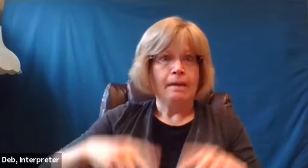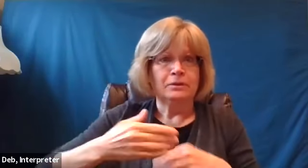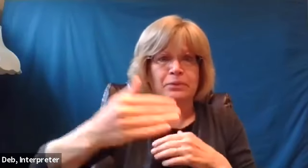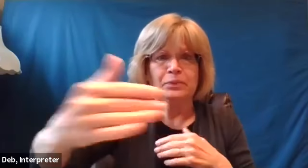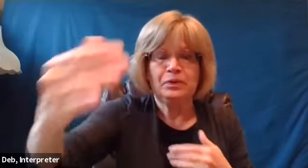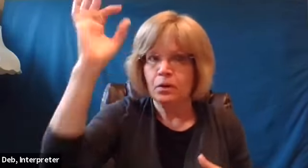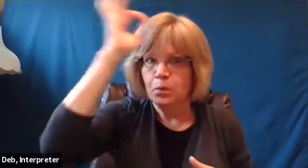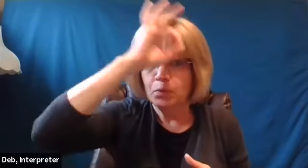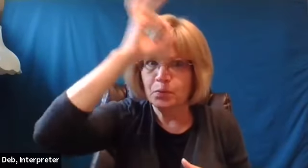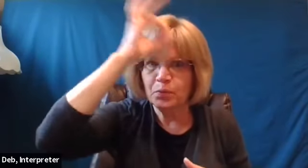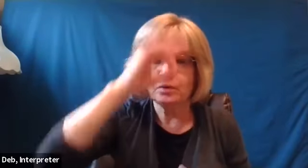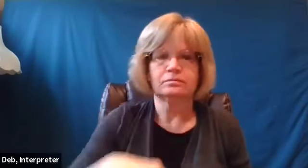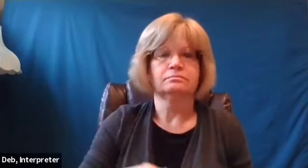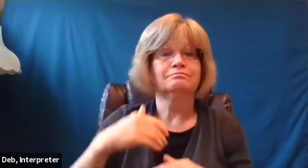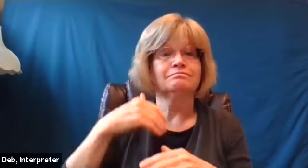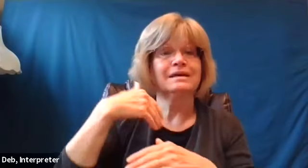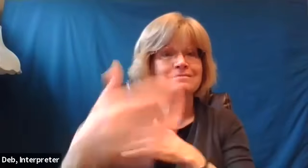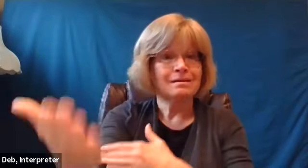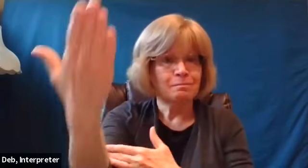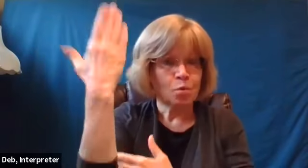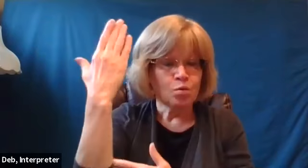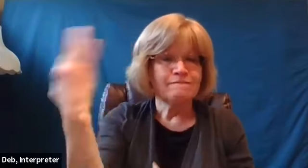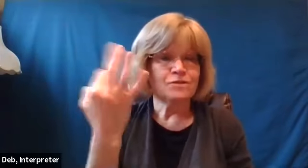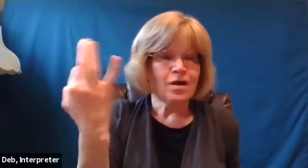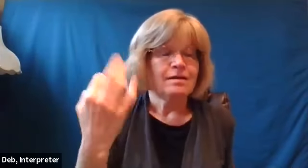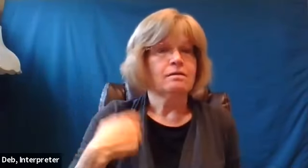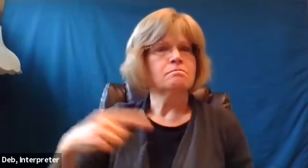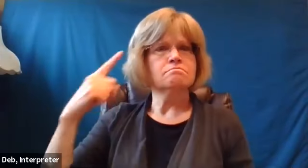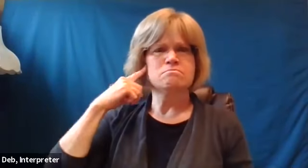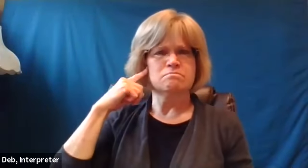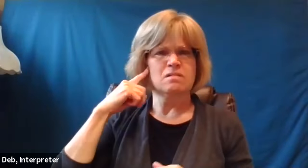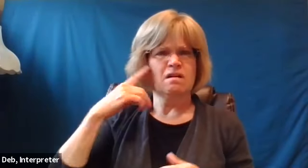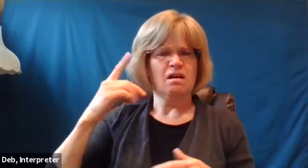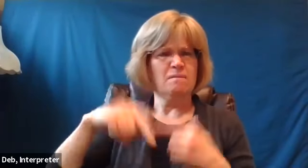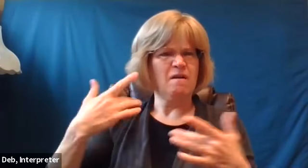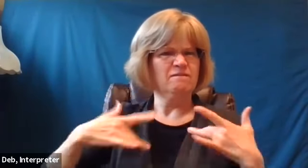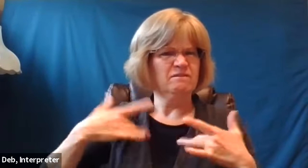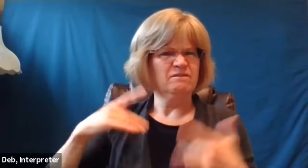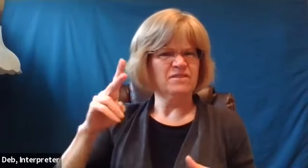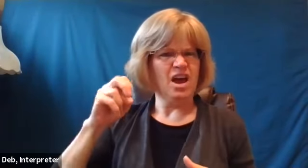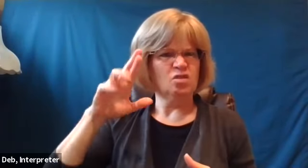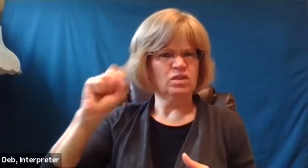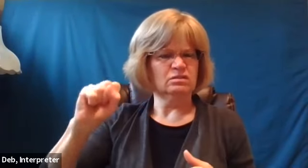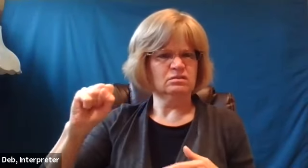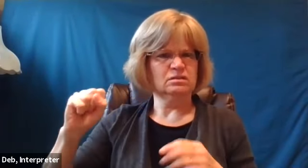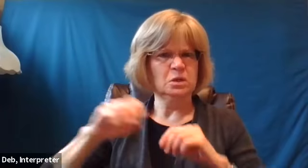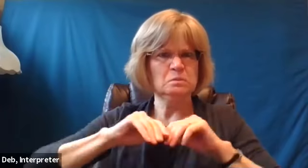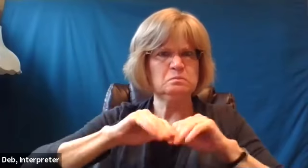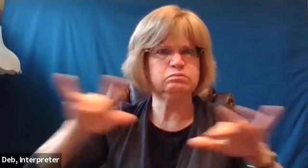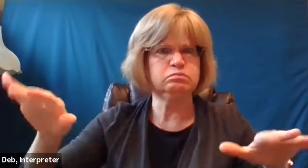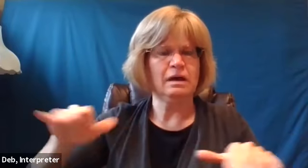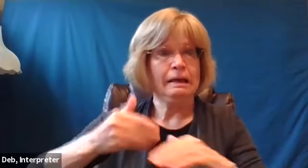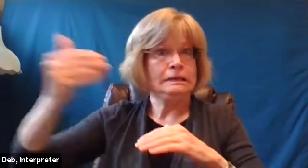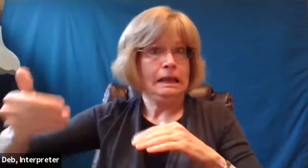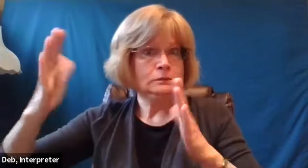I heard talk of this virus that infected a student at a neighboring school. It was said it was so contagious that they had to close the